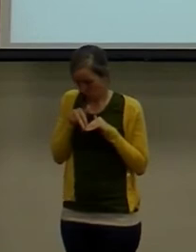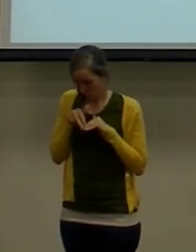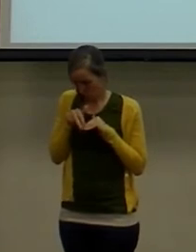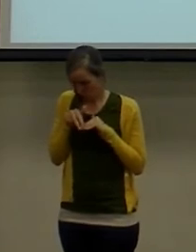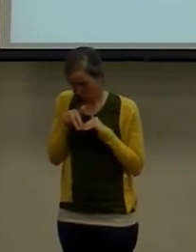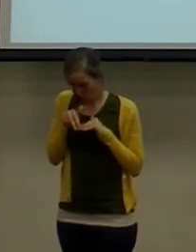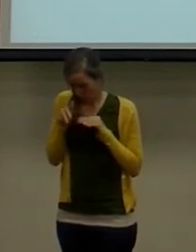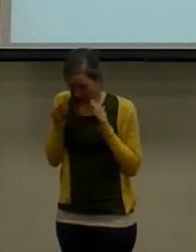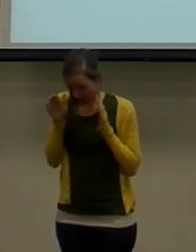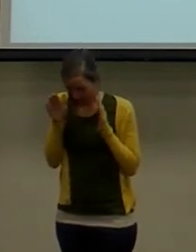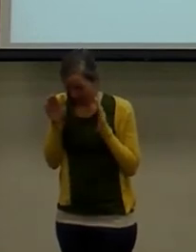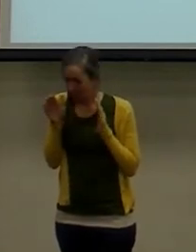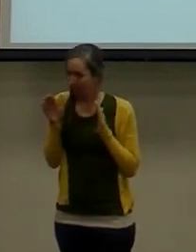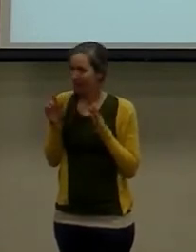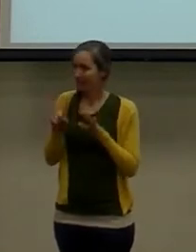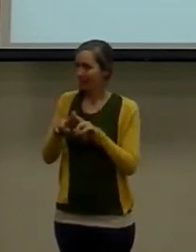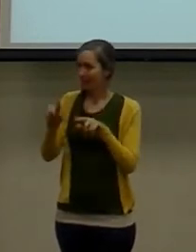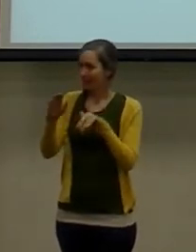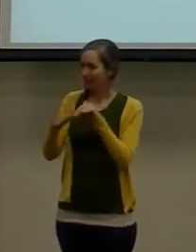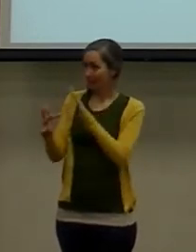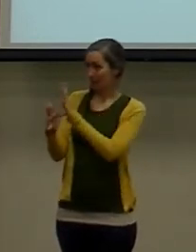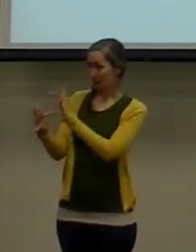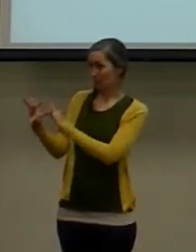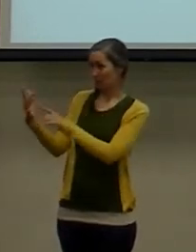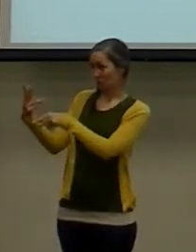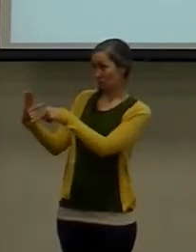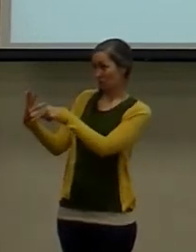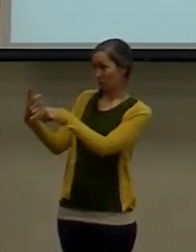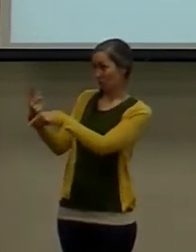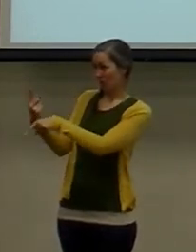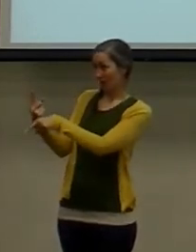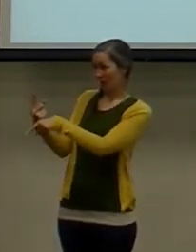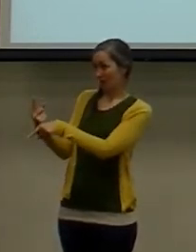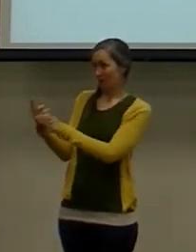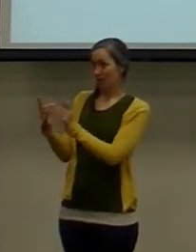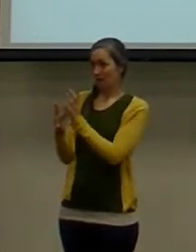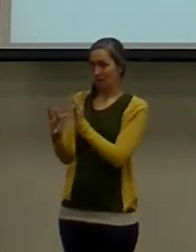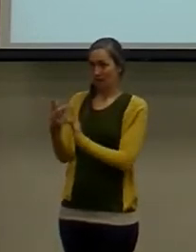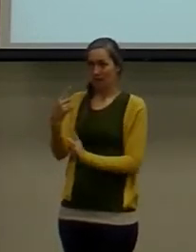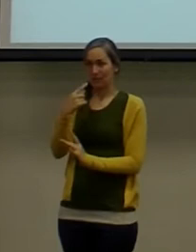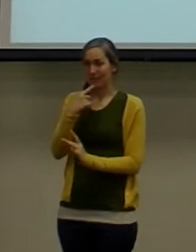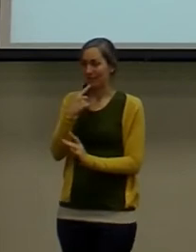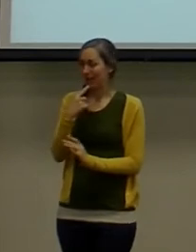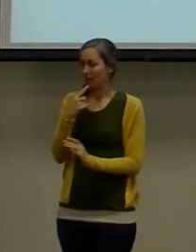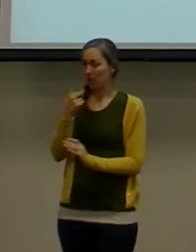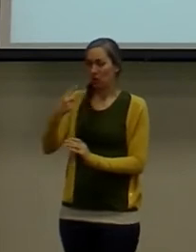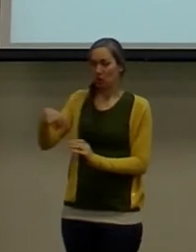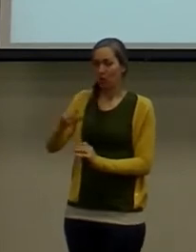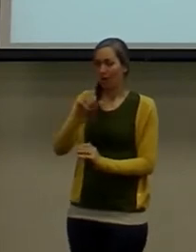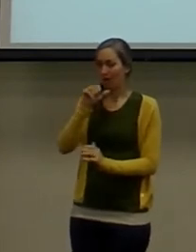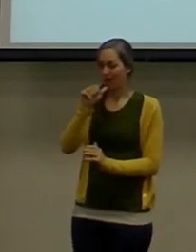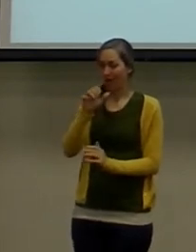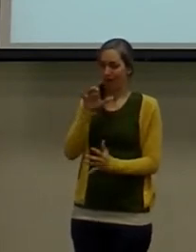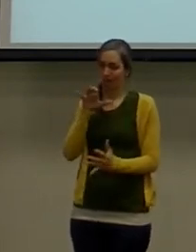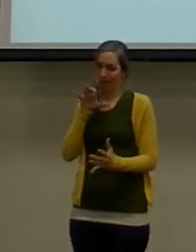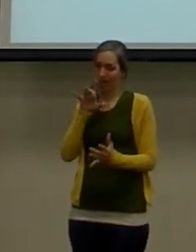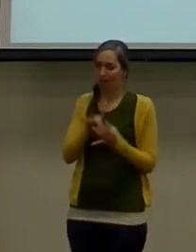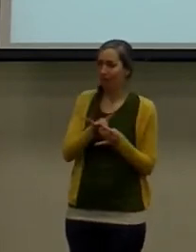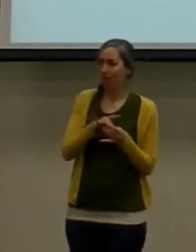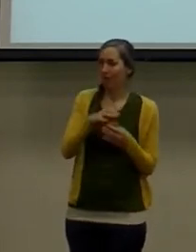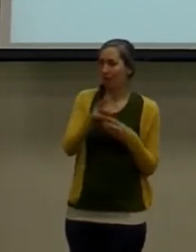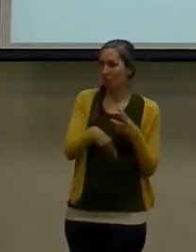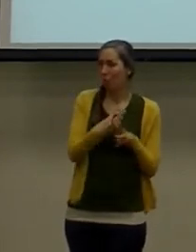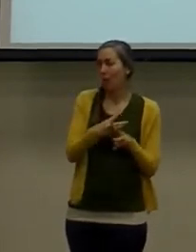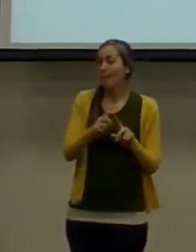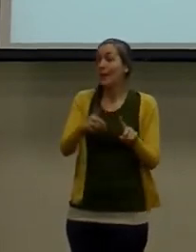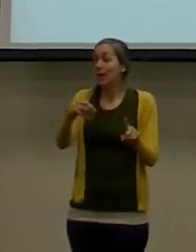Jesus said, isn't it? Our Jesus said, you're not of the world, but you're in the world.